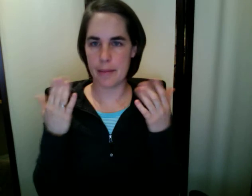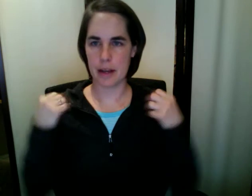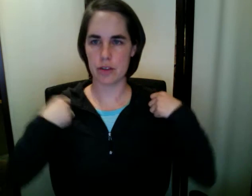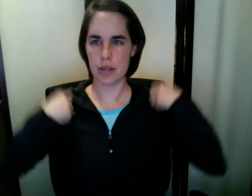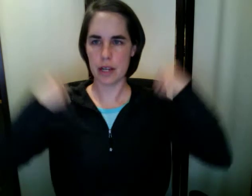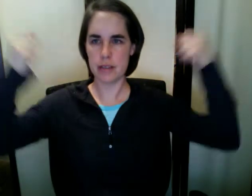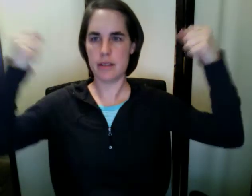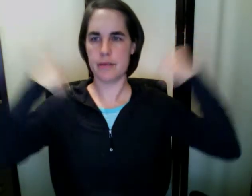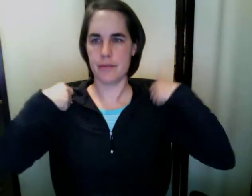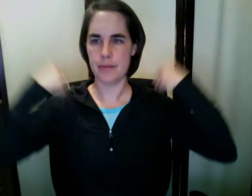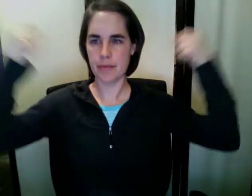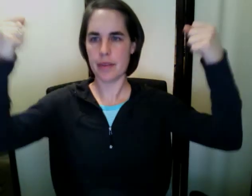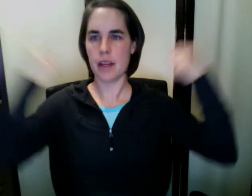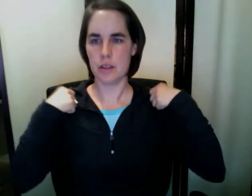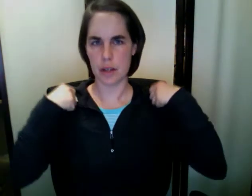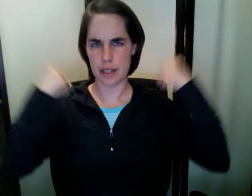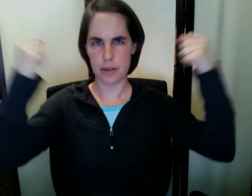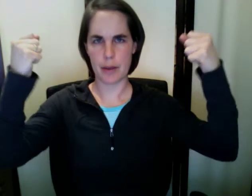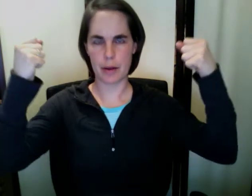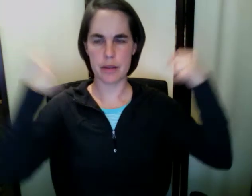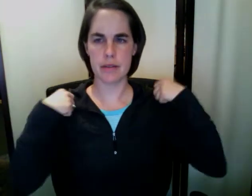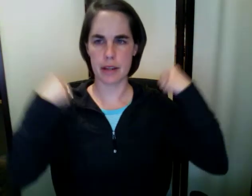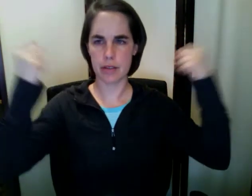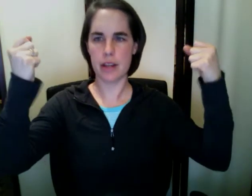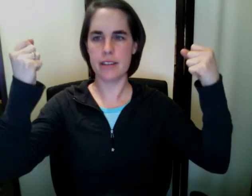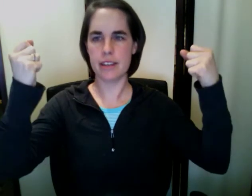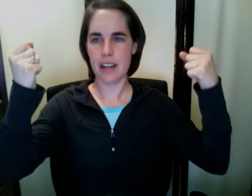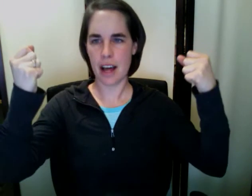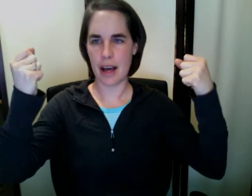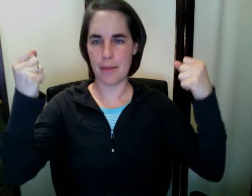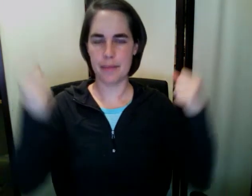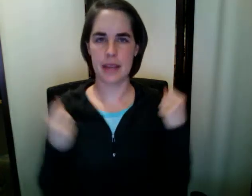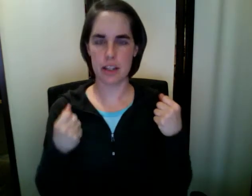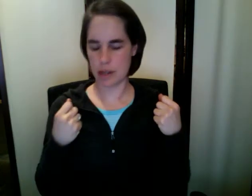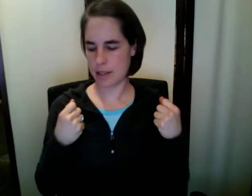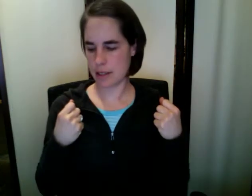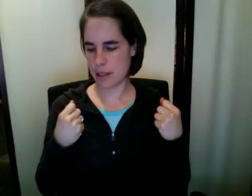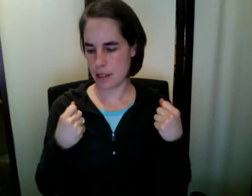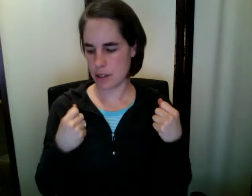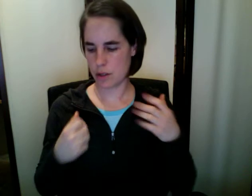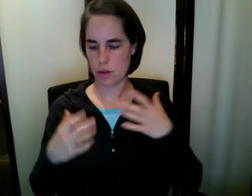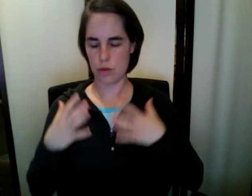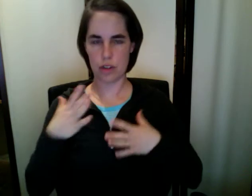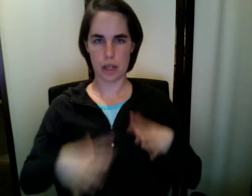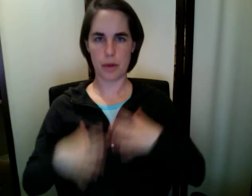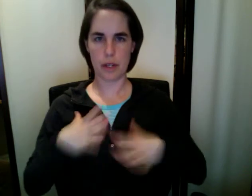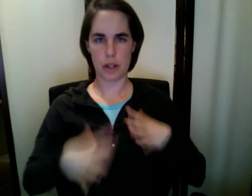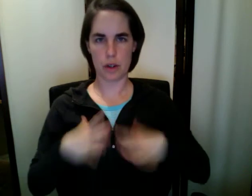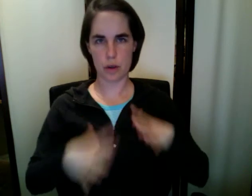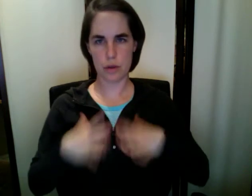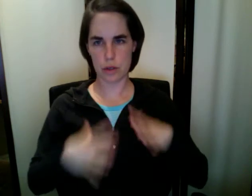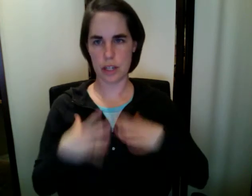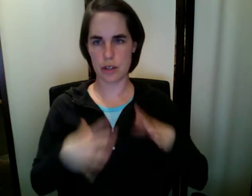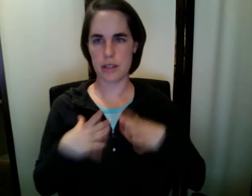Exercise. Sorry, I did those backwards. Exercise. Get dressed. So just like you're putting on your clothes, get dressed.